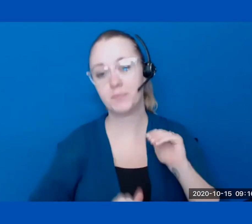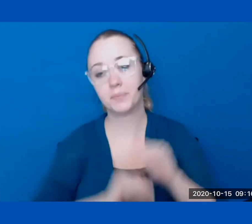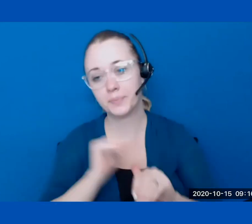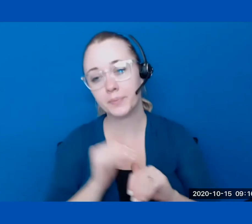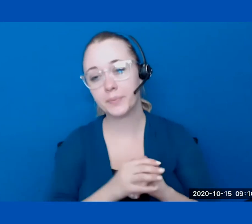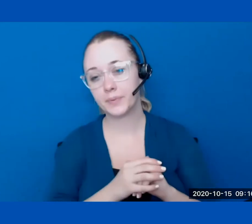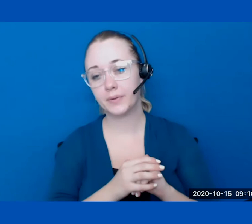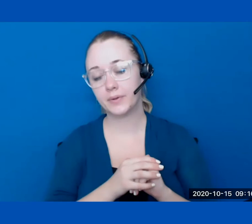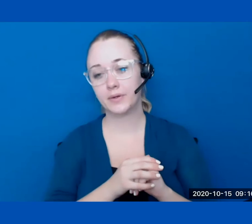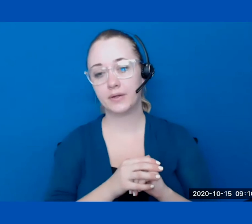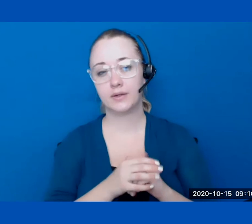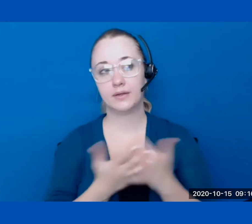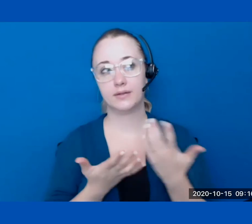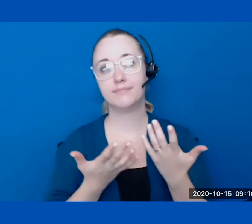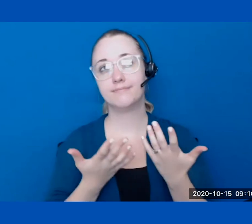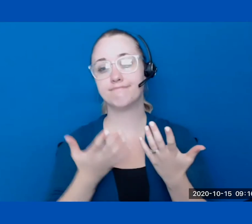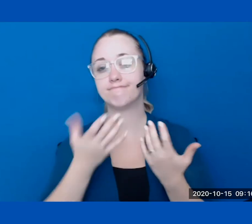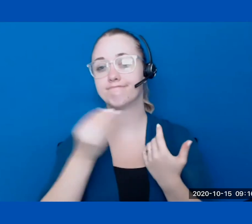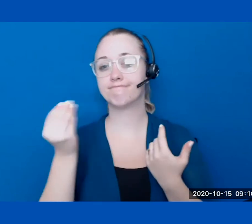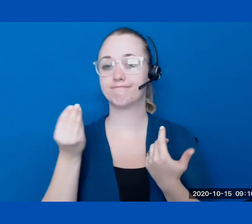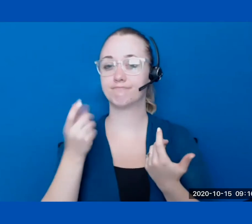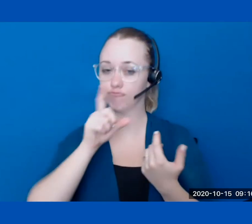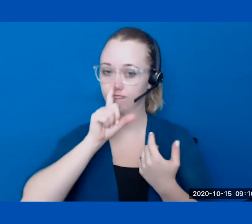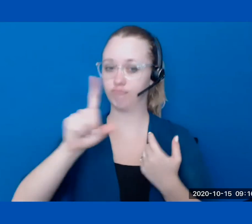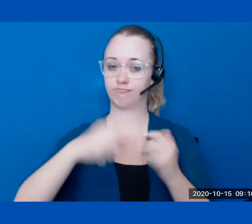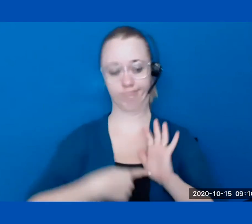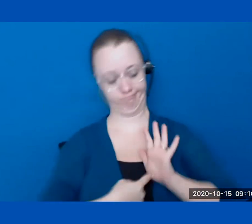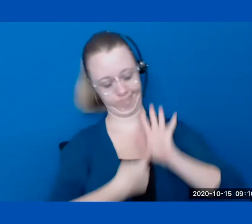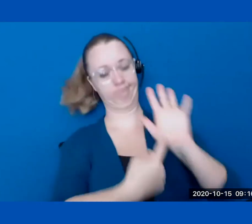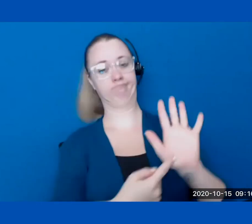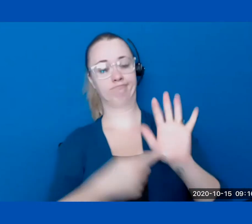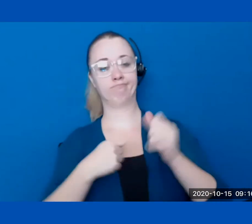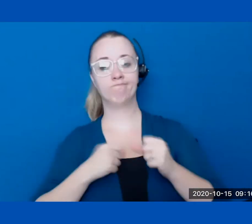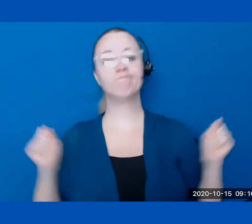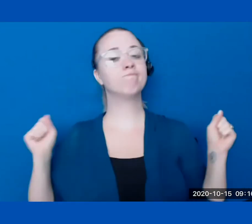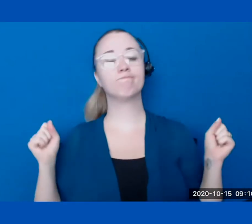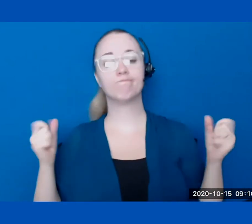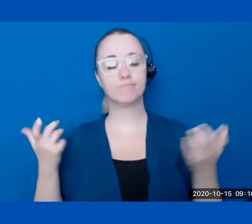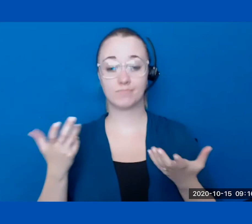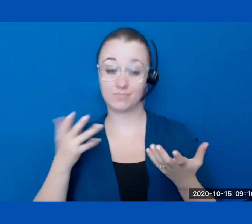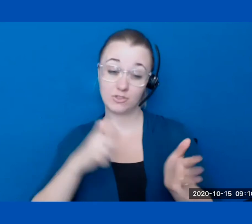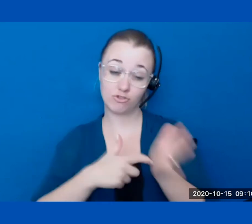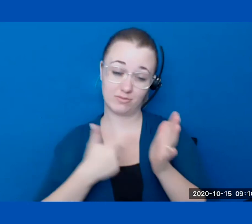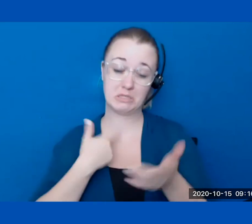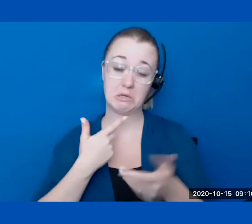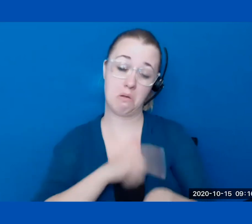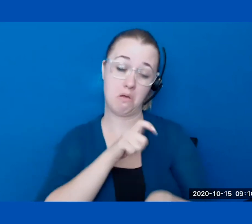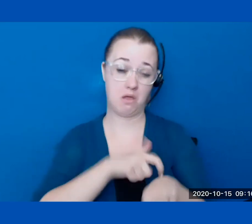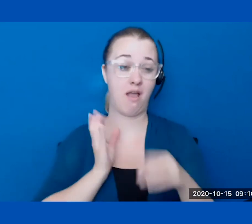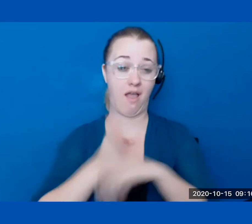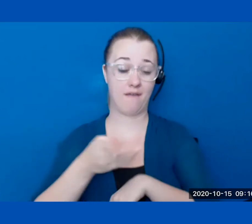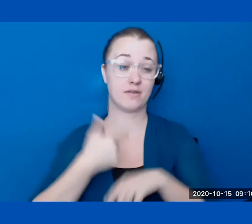and be able to like be ourselves. Because I know it kind of took me a while after I lost my